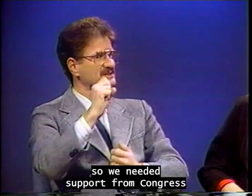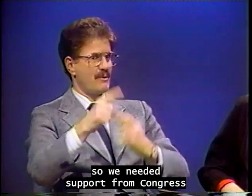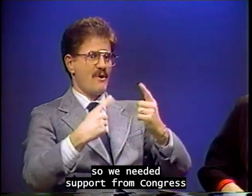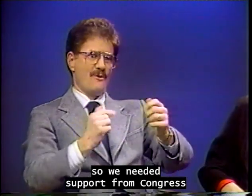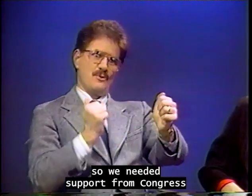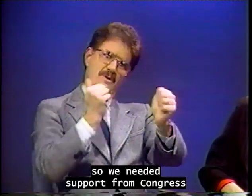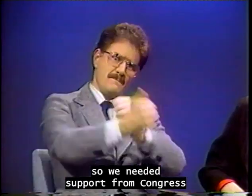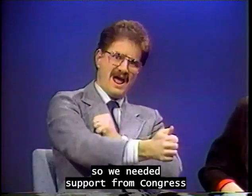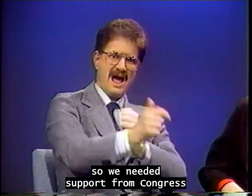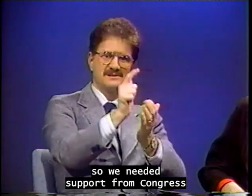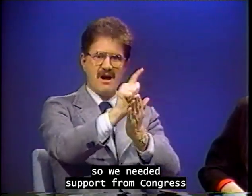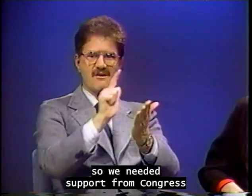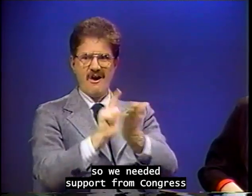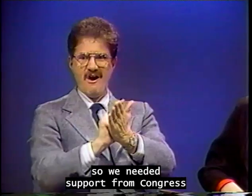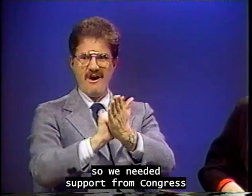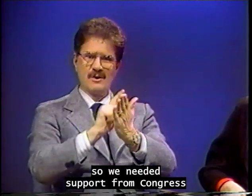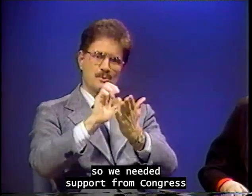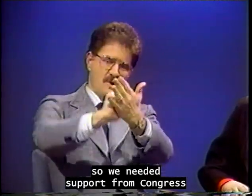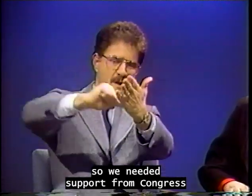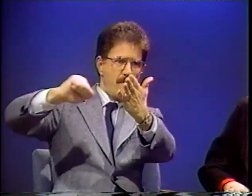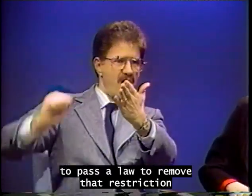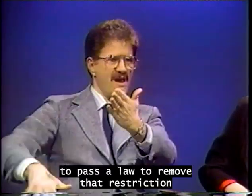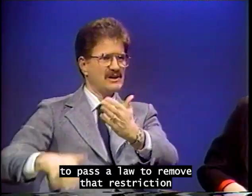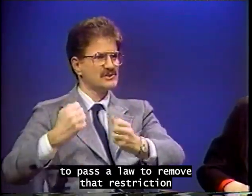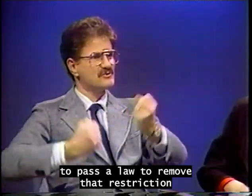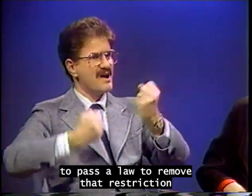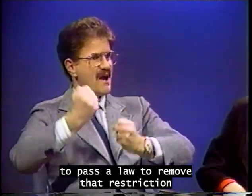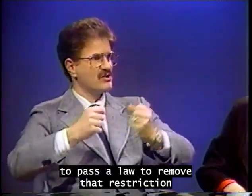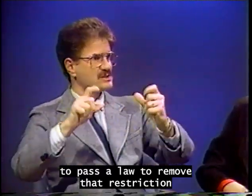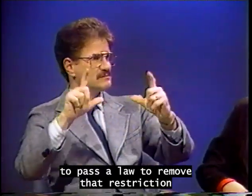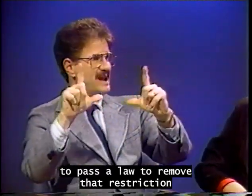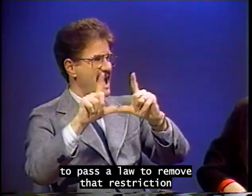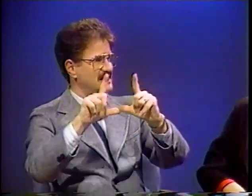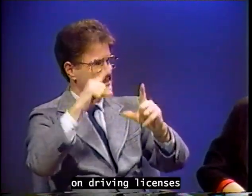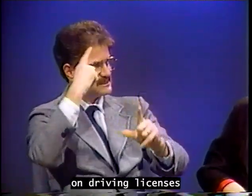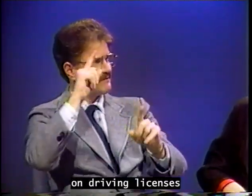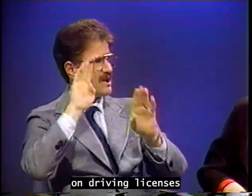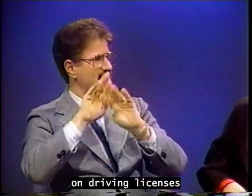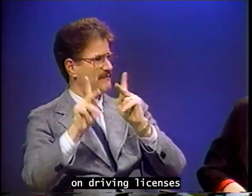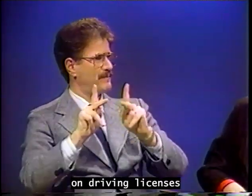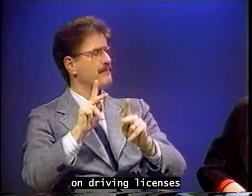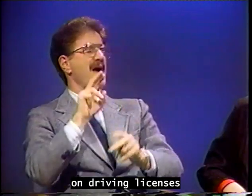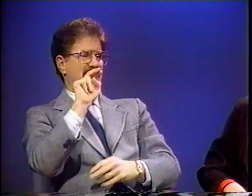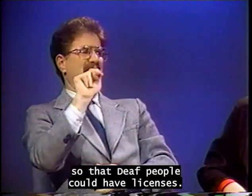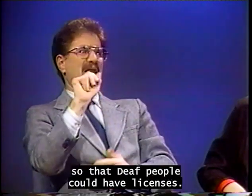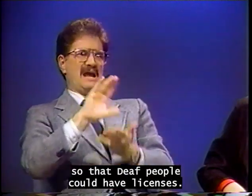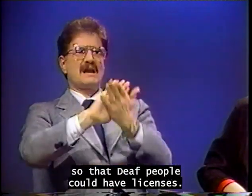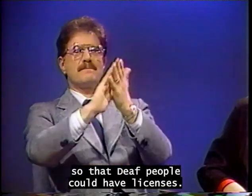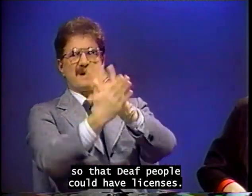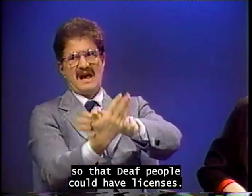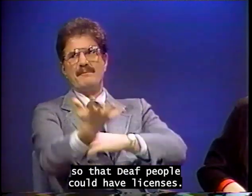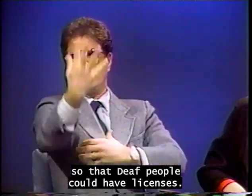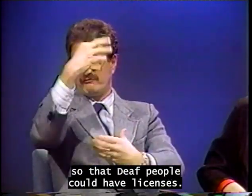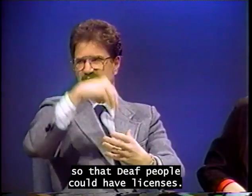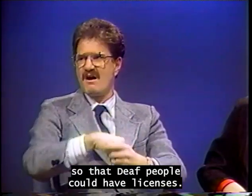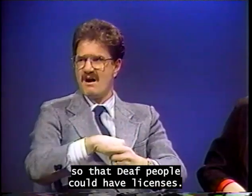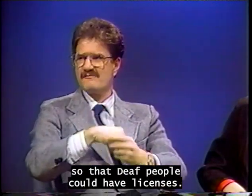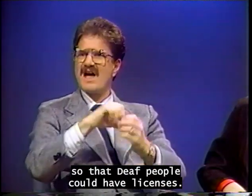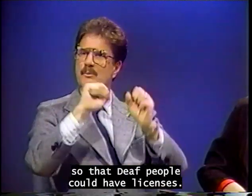So we needed support from Congress to pass a law to remove that restriction on driving licenses so that deaf people could have